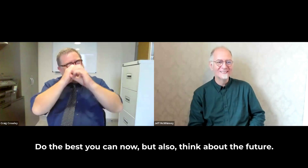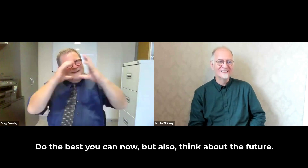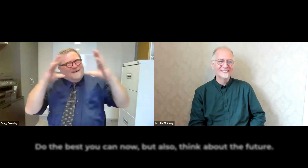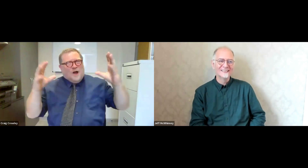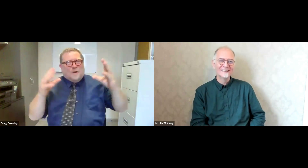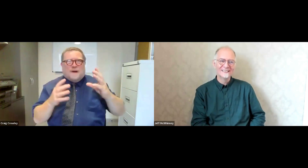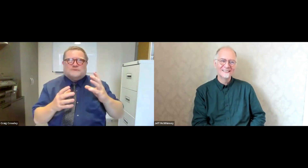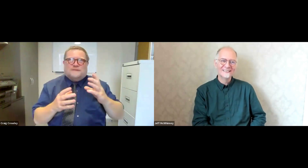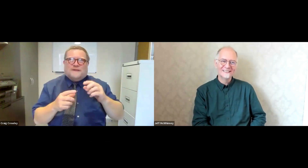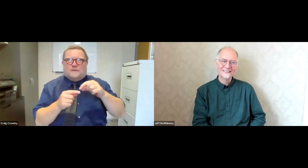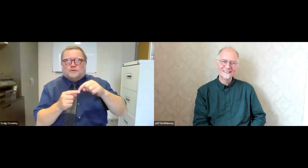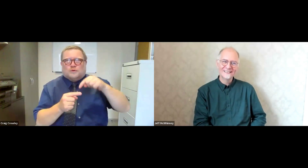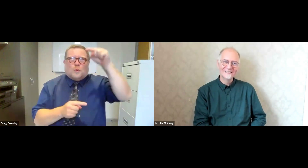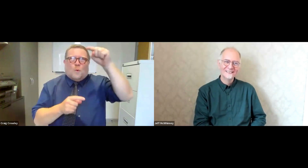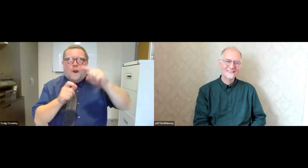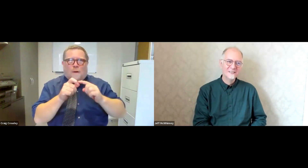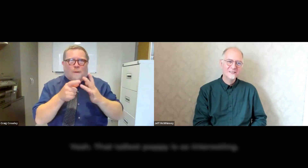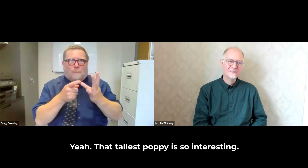the future.